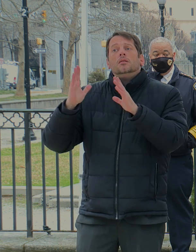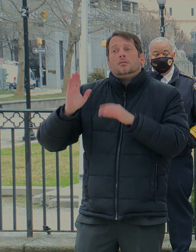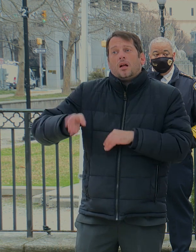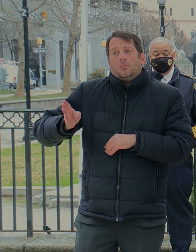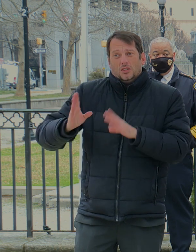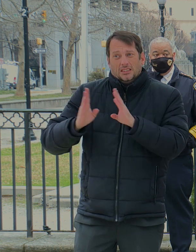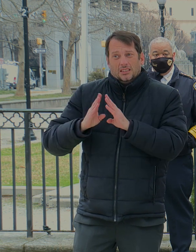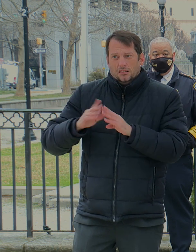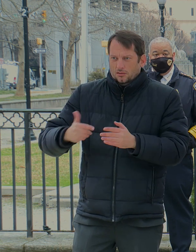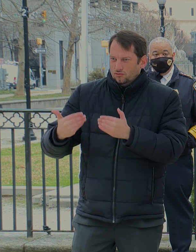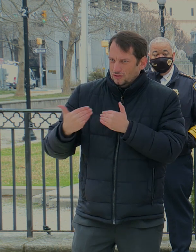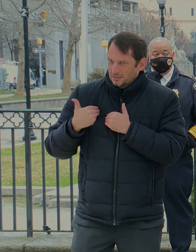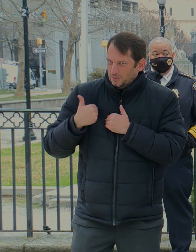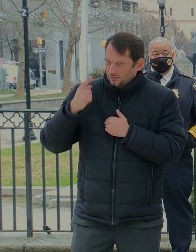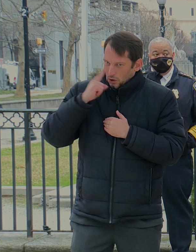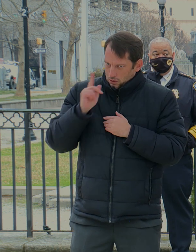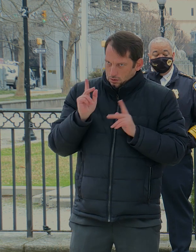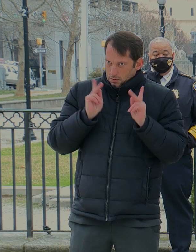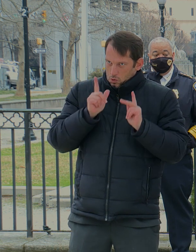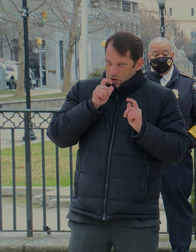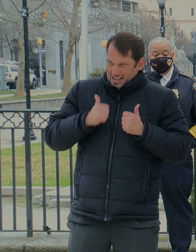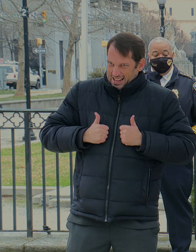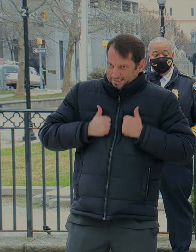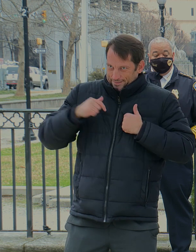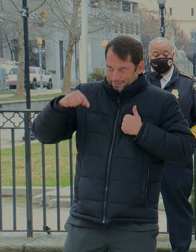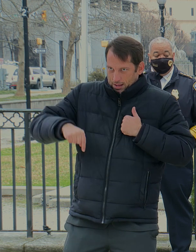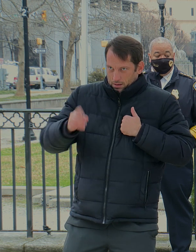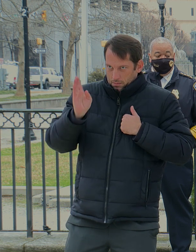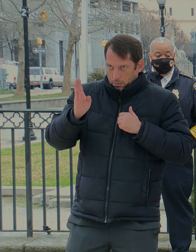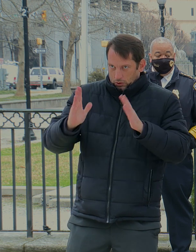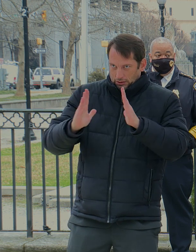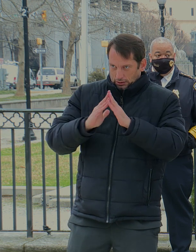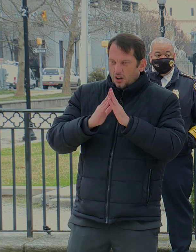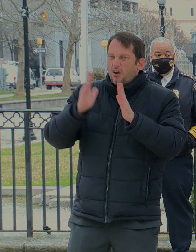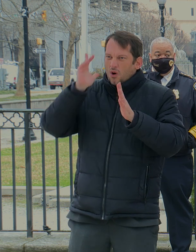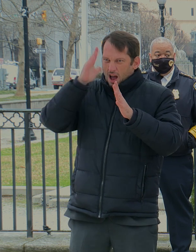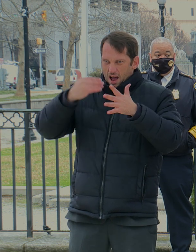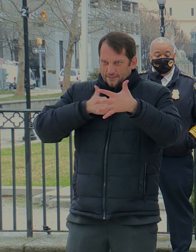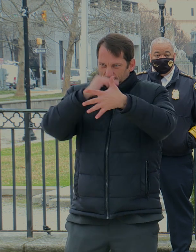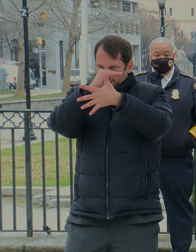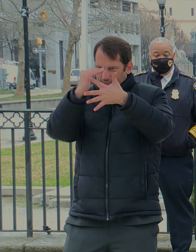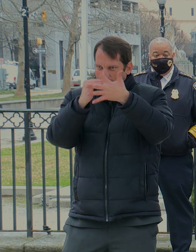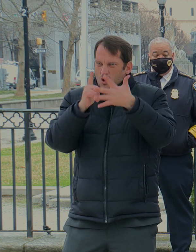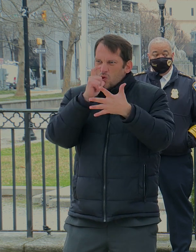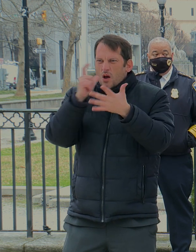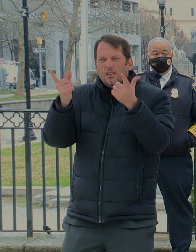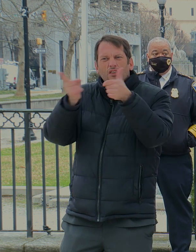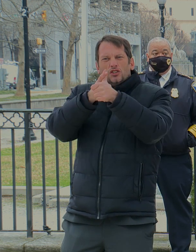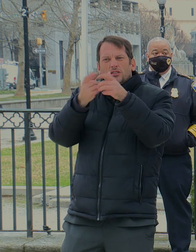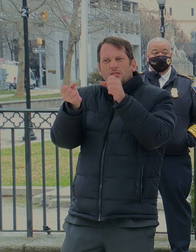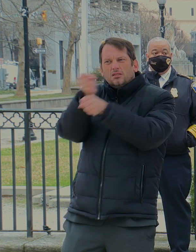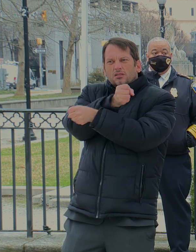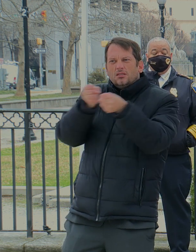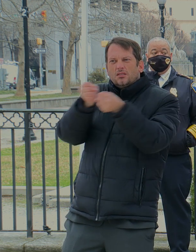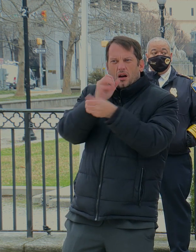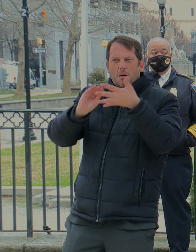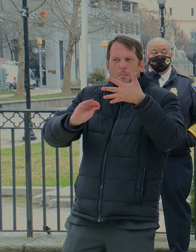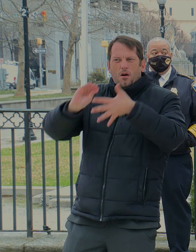the phases and we'll be working through the tiers, but we do have a responsibility for the population, working with